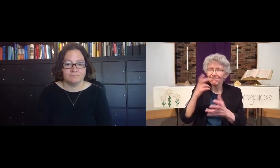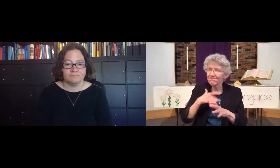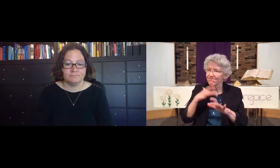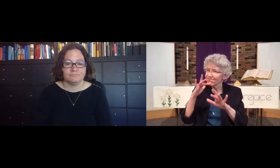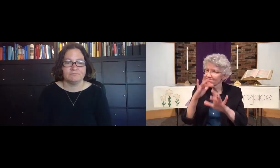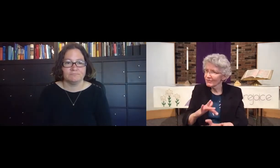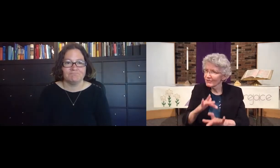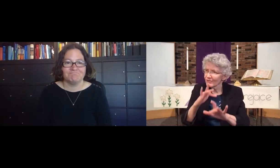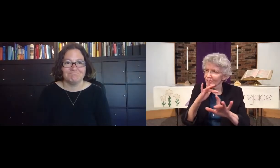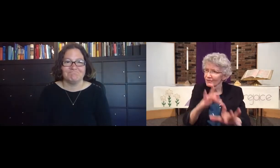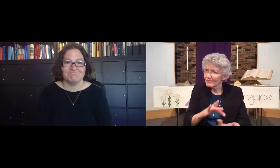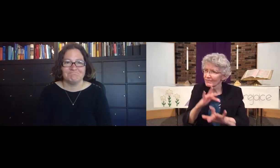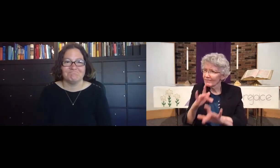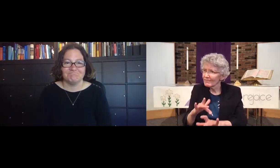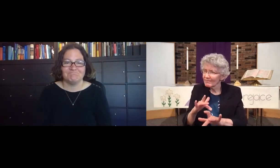God is rich in mercy.